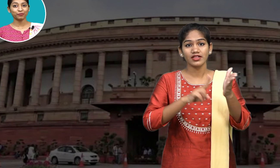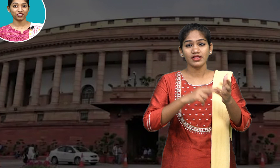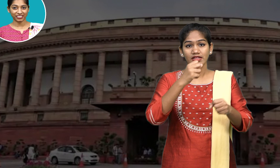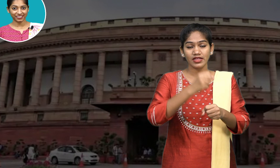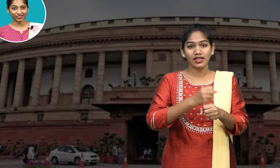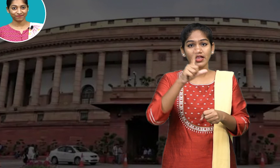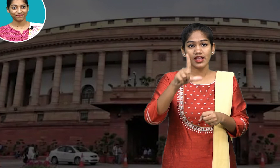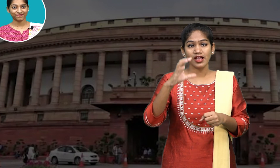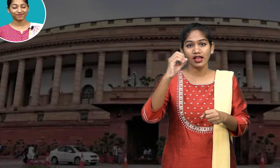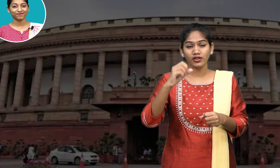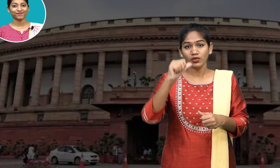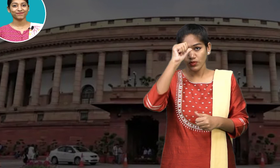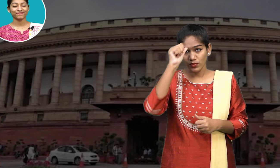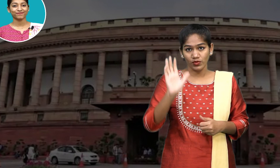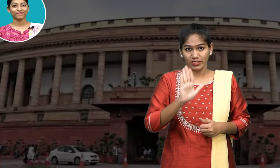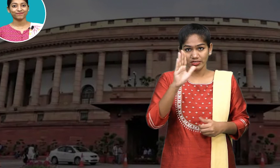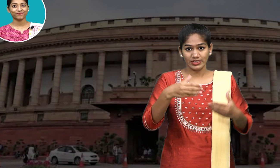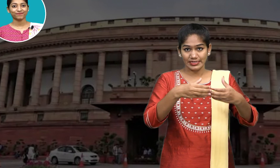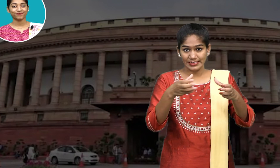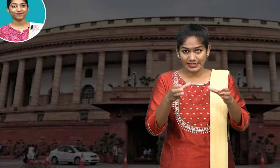Anglo-Indian community,